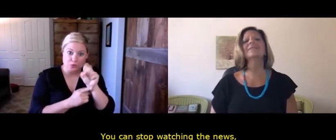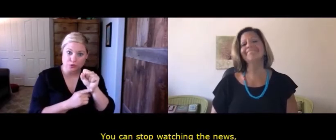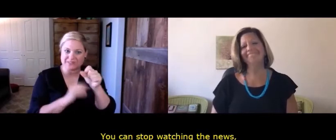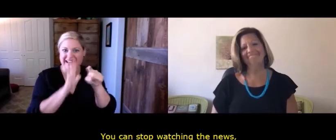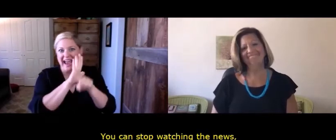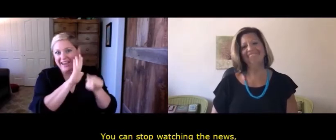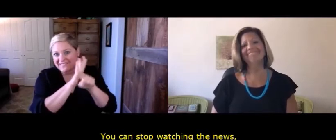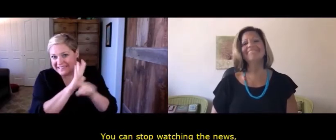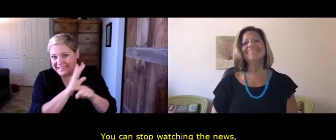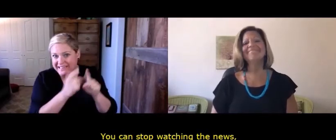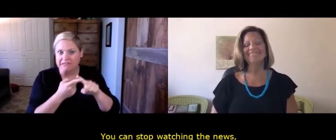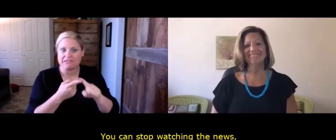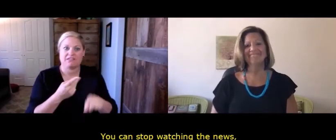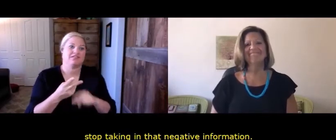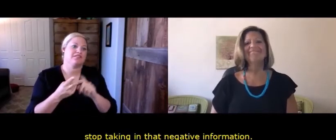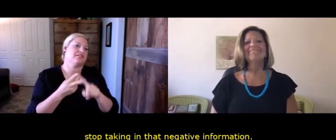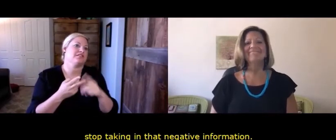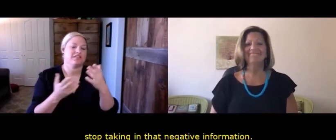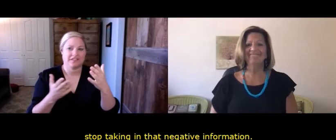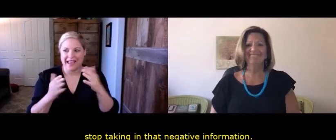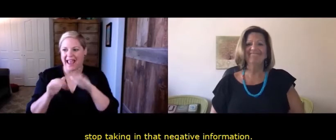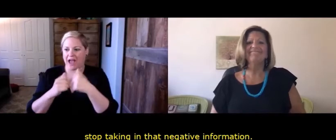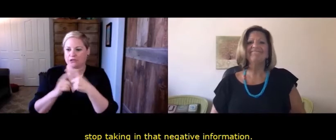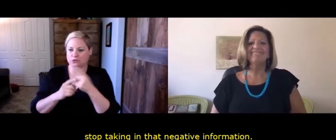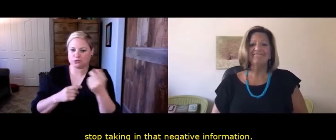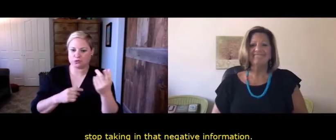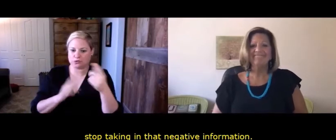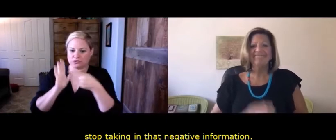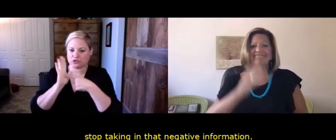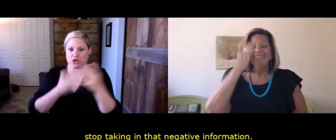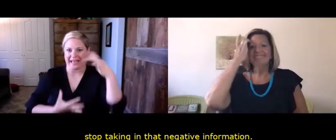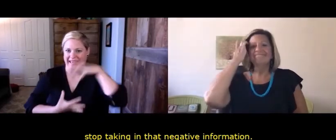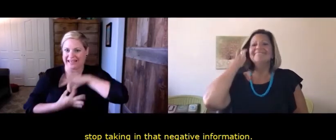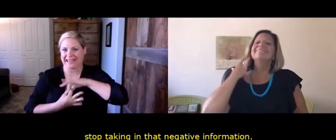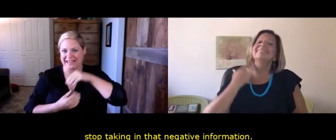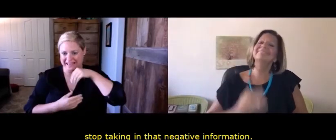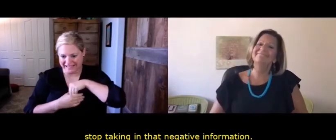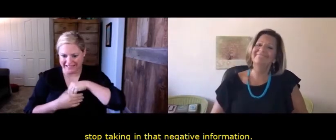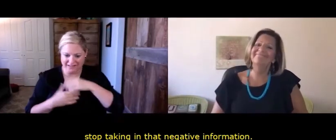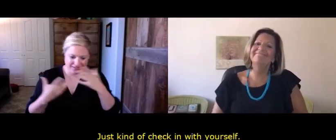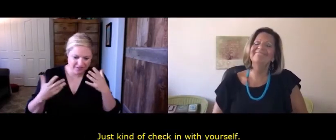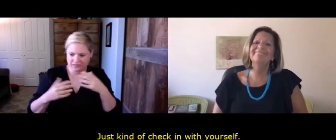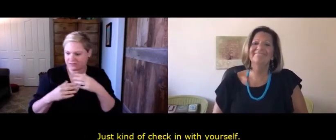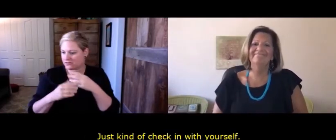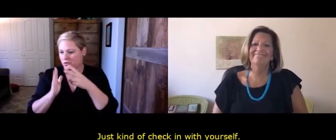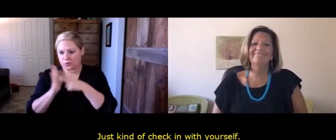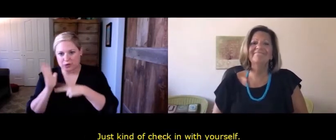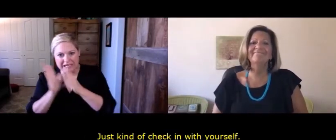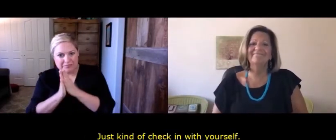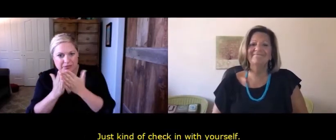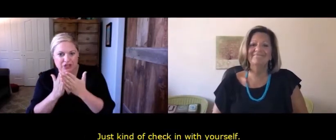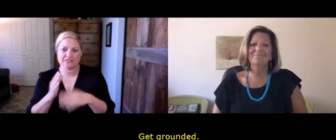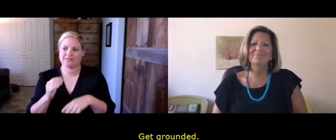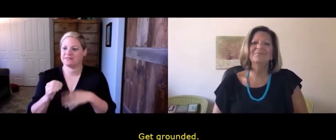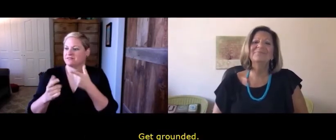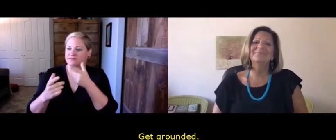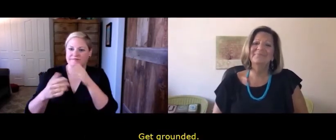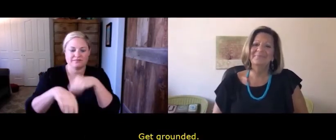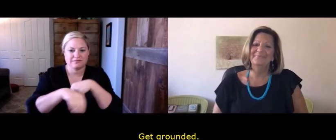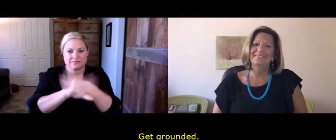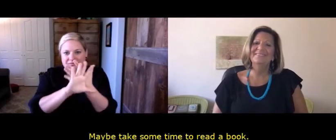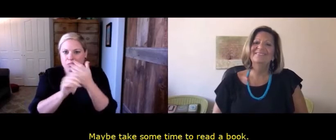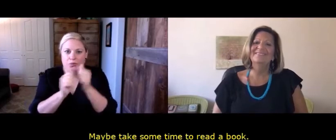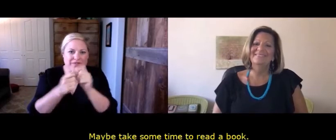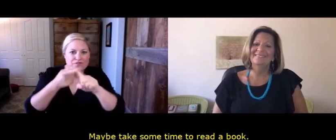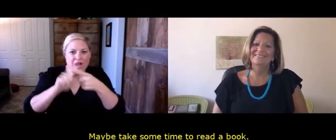You can stop watching the news, stop taking in that negative information. Just kind of check in with yourself, get